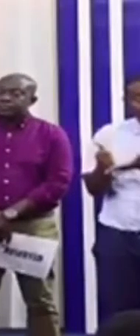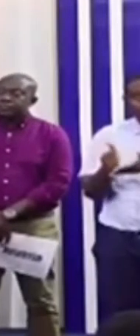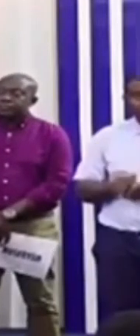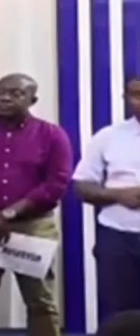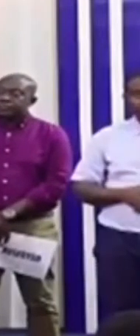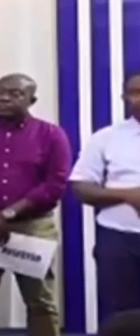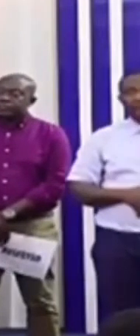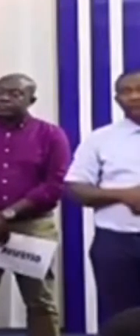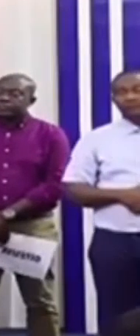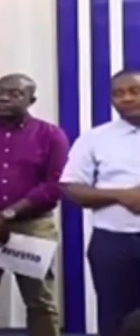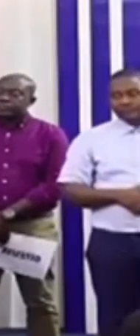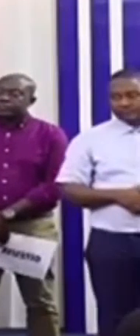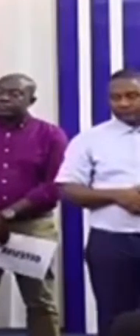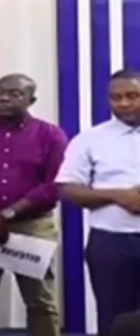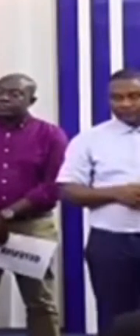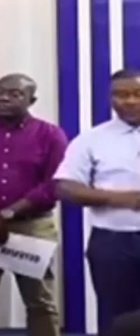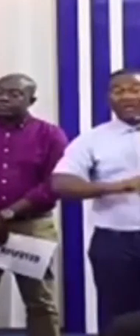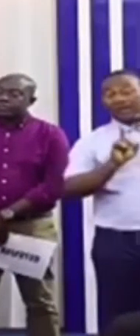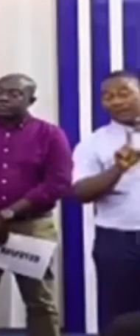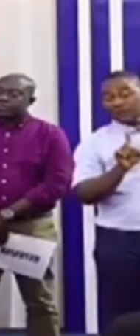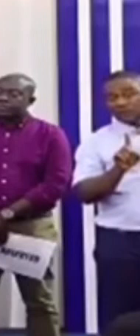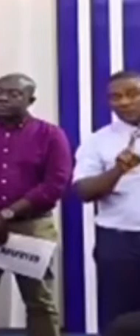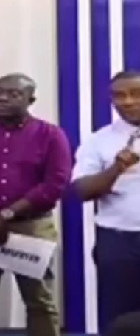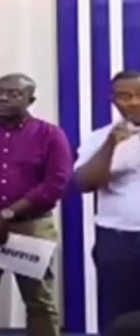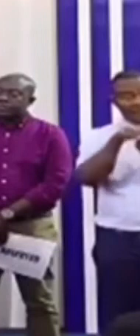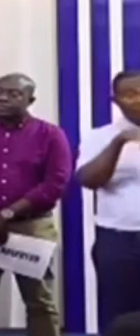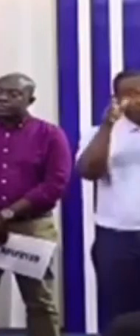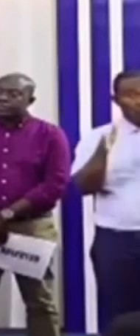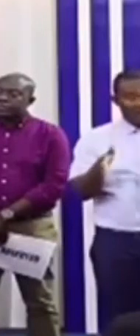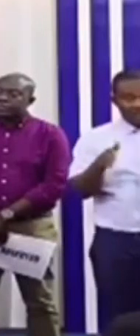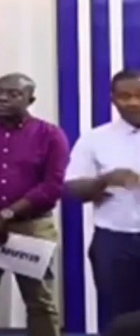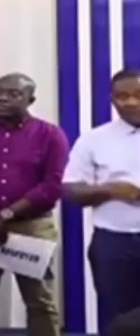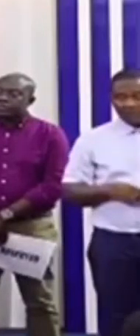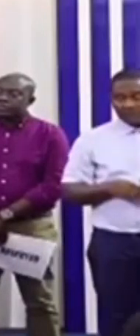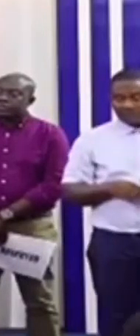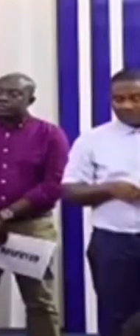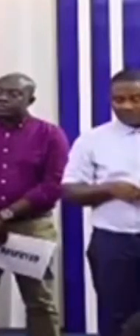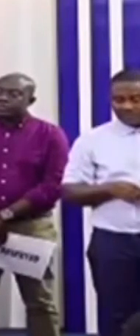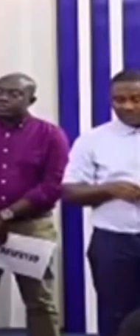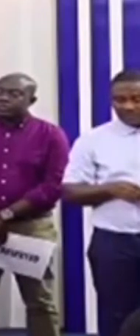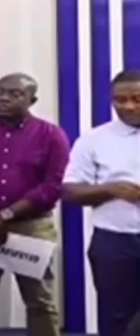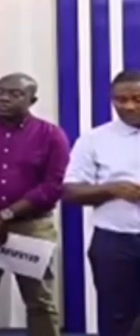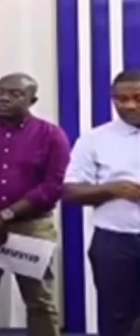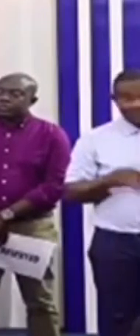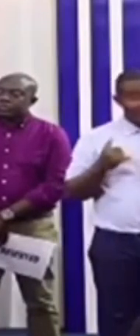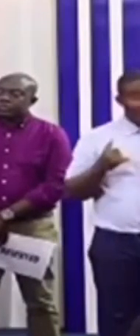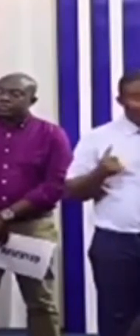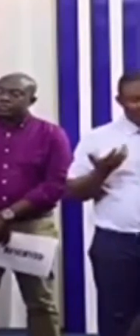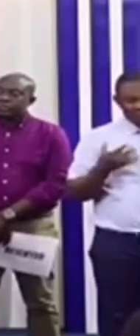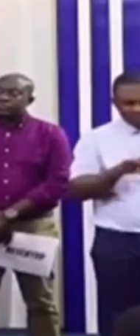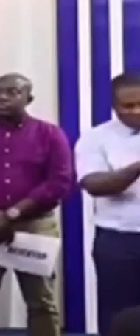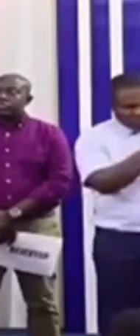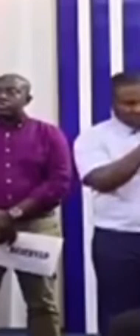tracing. This three is a student, and out of the various, for now, we have identified